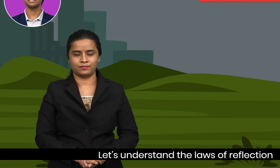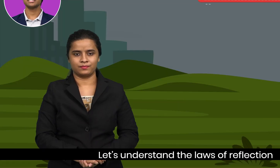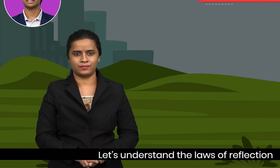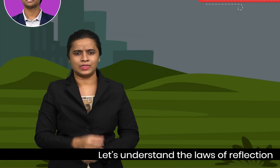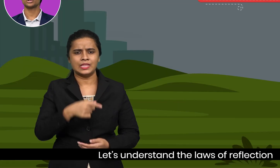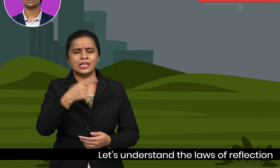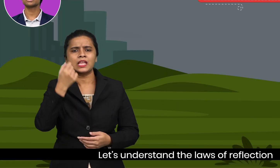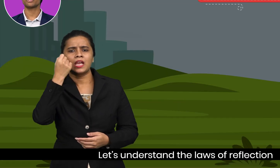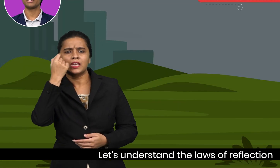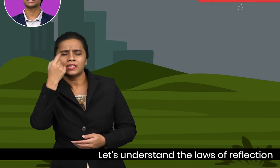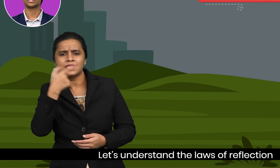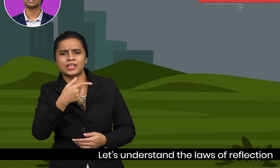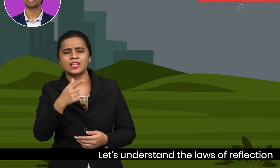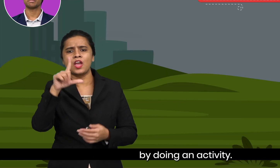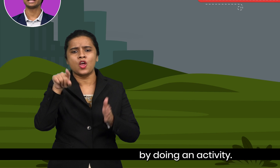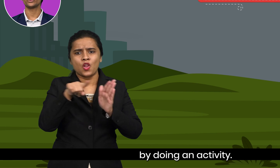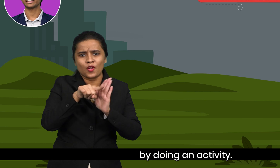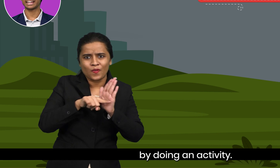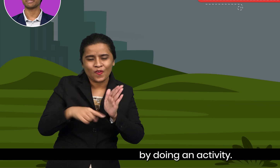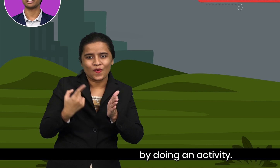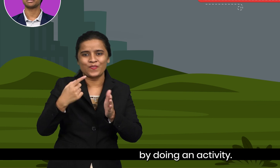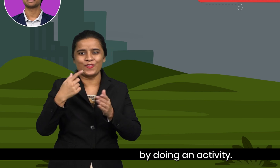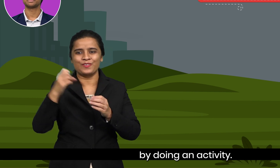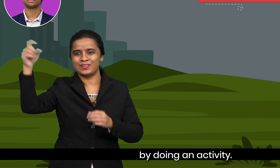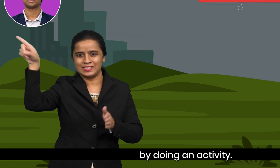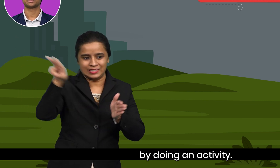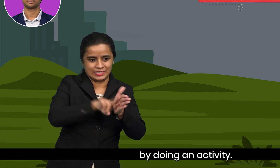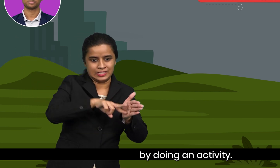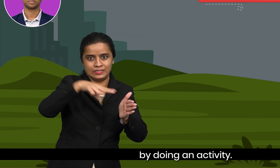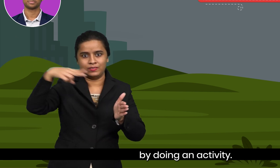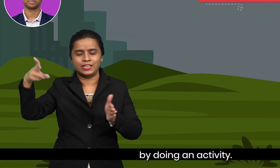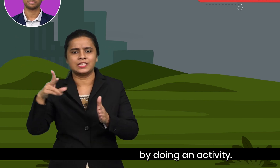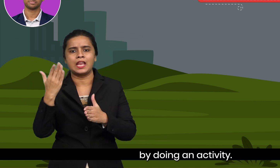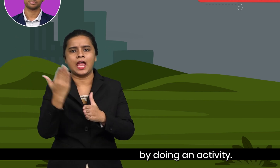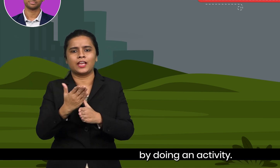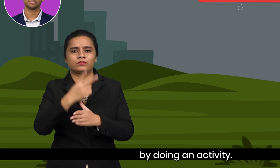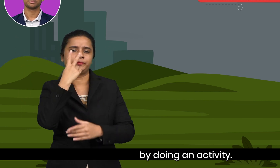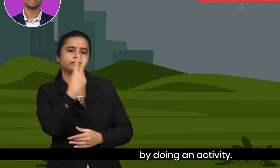Let's understand the laws of reflection by doing an activity.